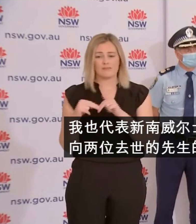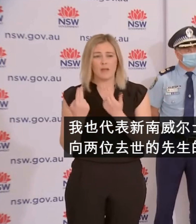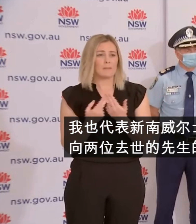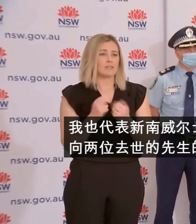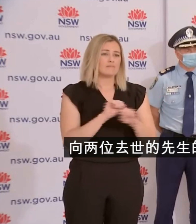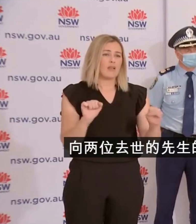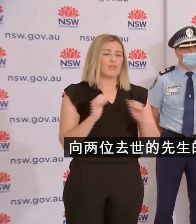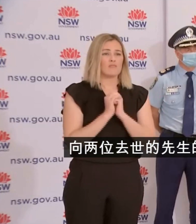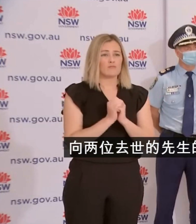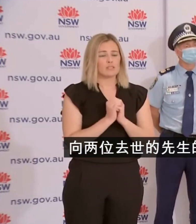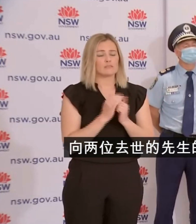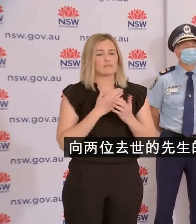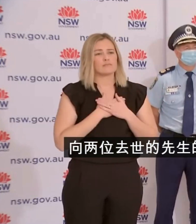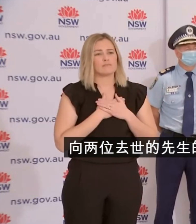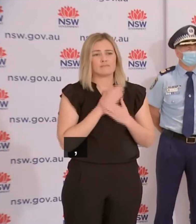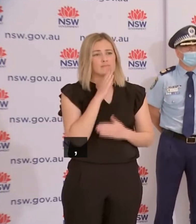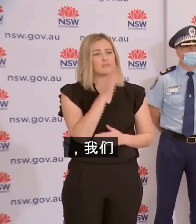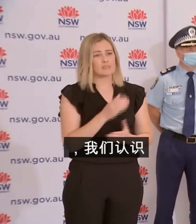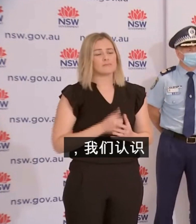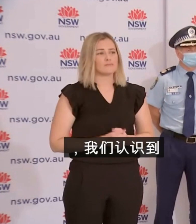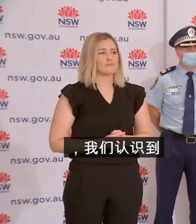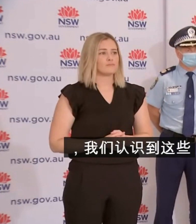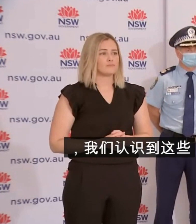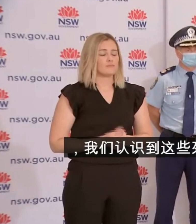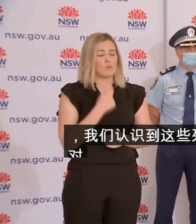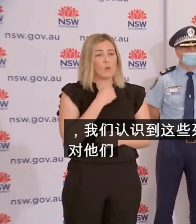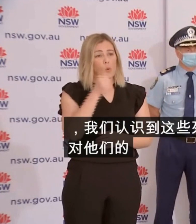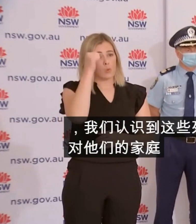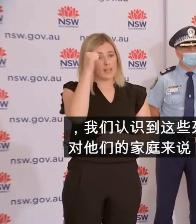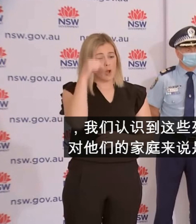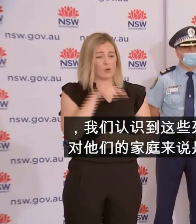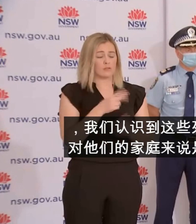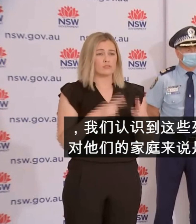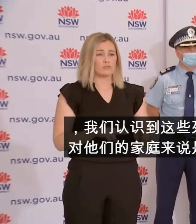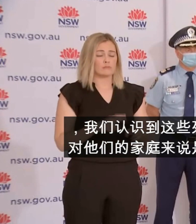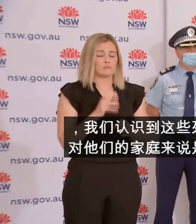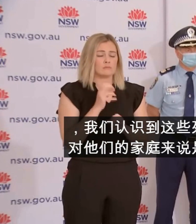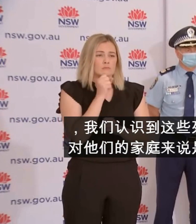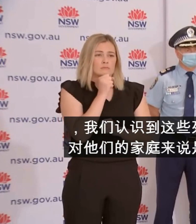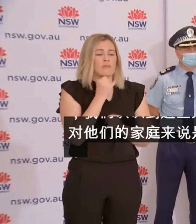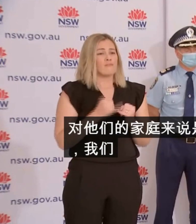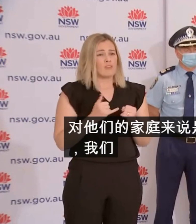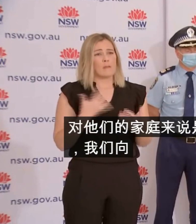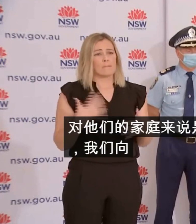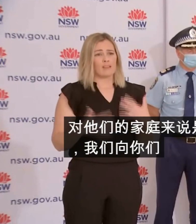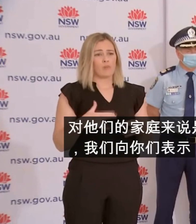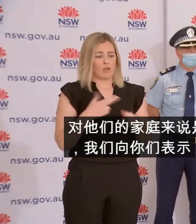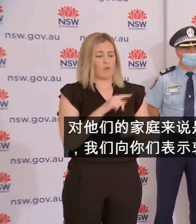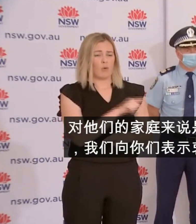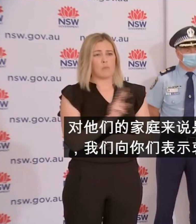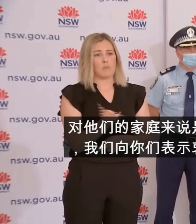of those 2 gentlemen who passed away, and we recognise that these deaths are extremely painful for those families, and our